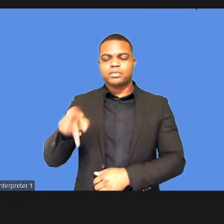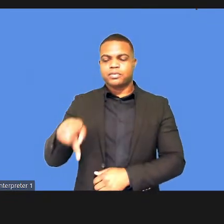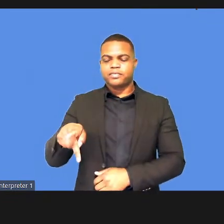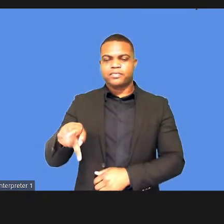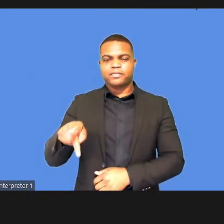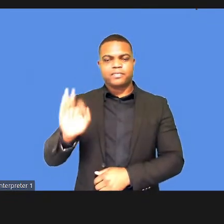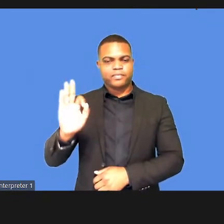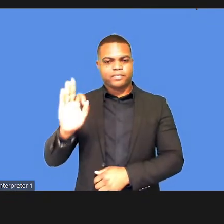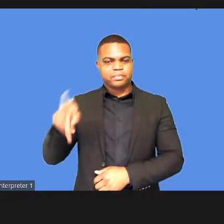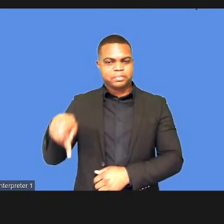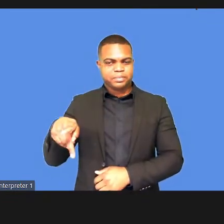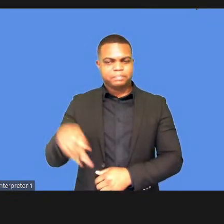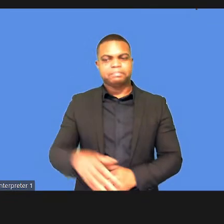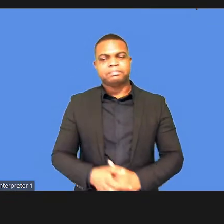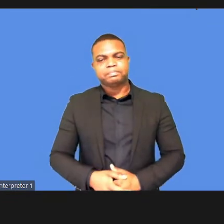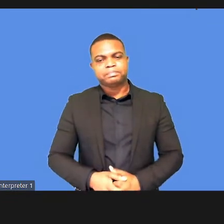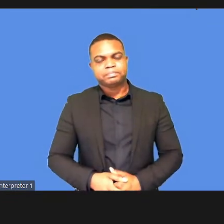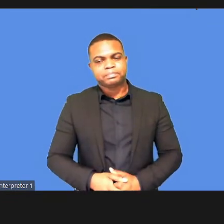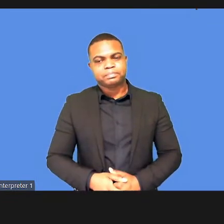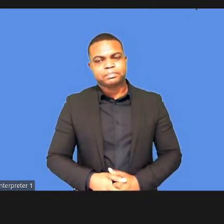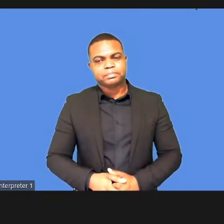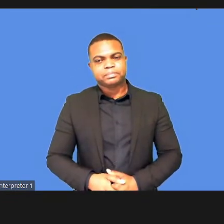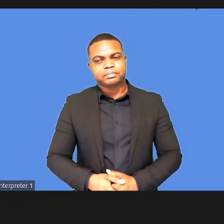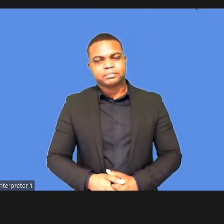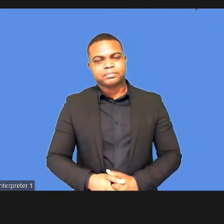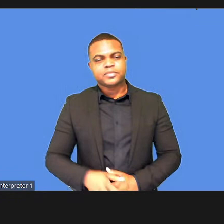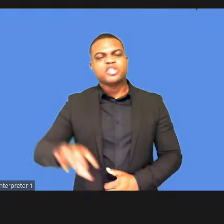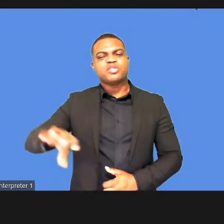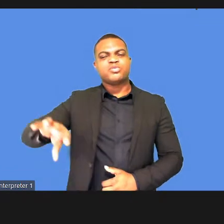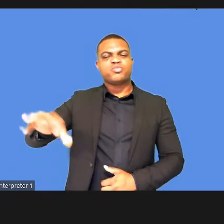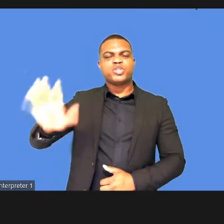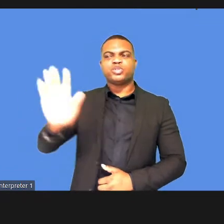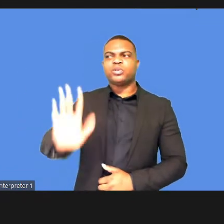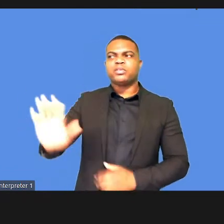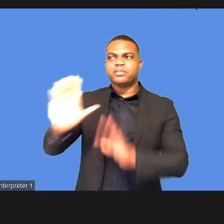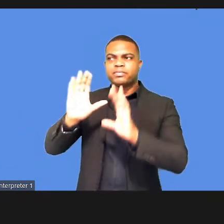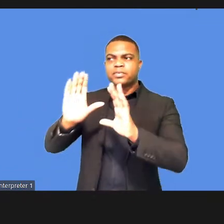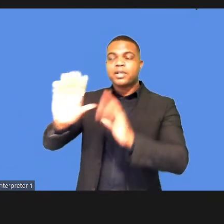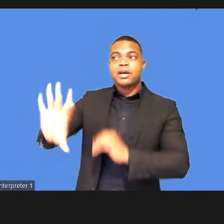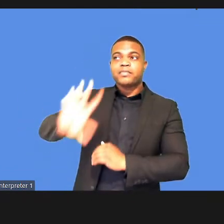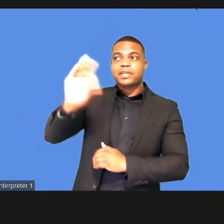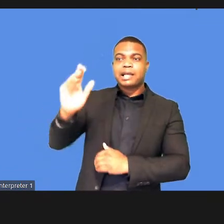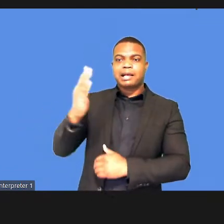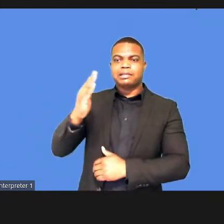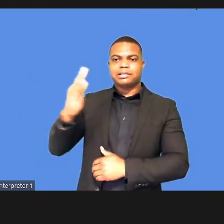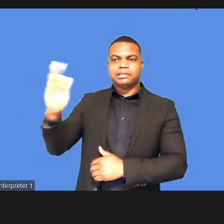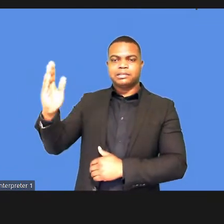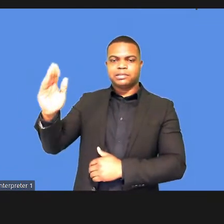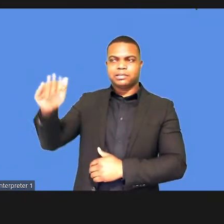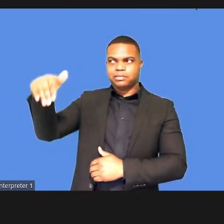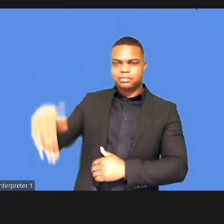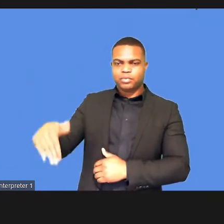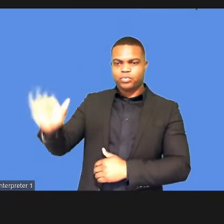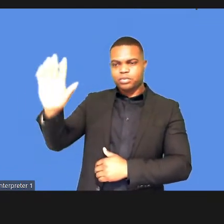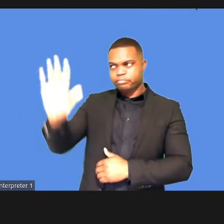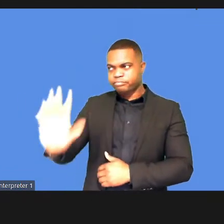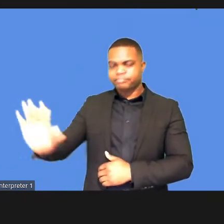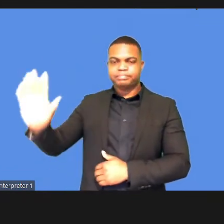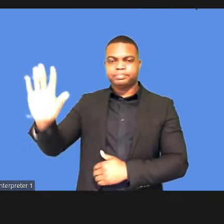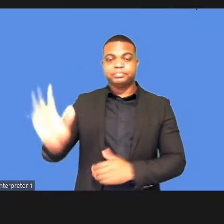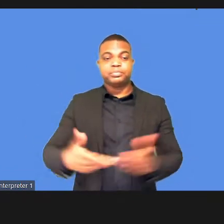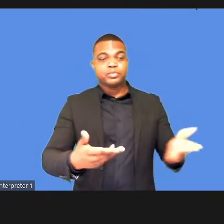this, the second from my right, we have Ms. Grace